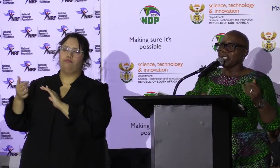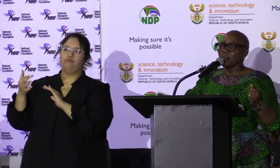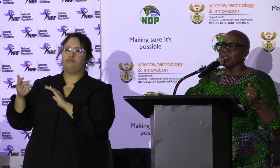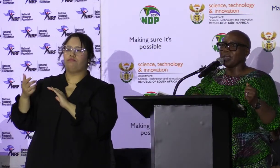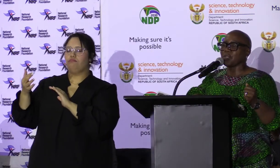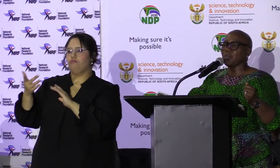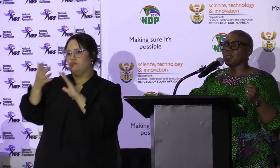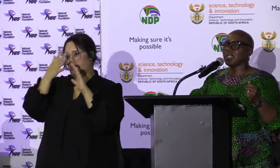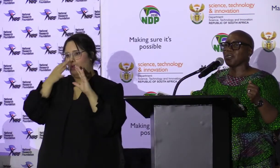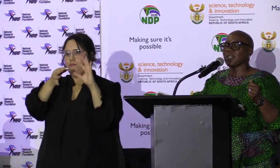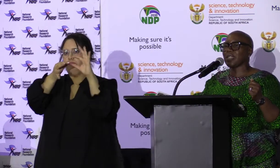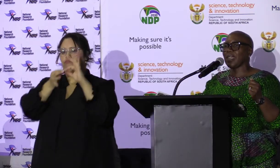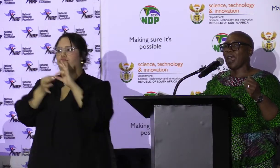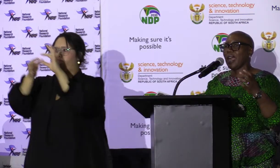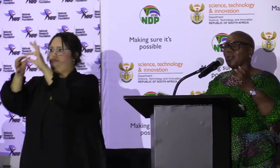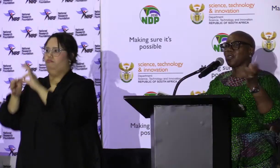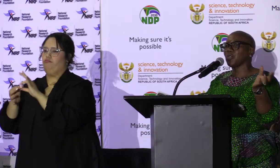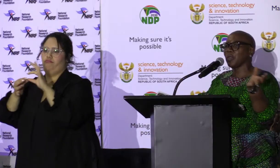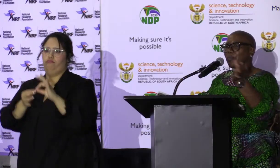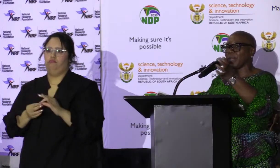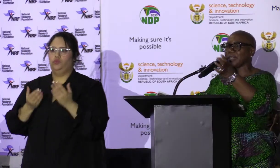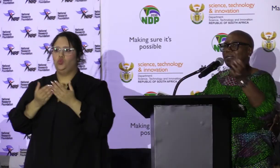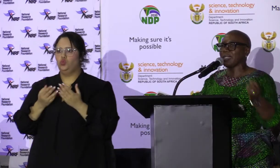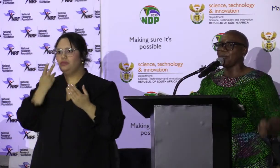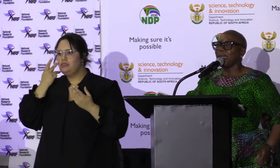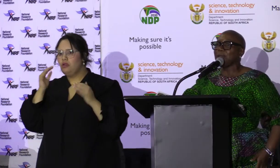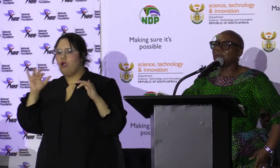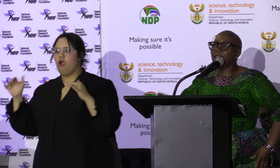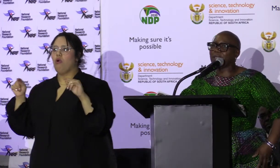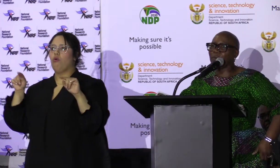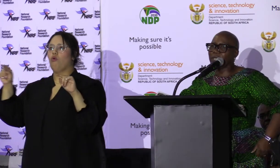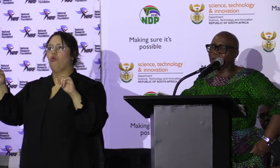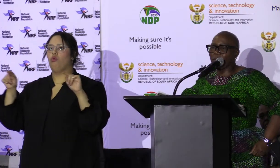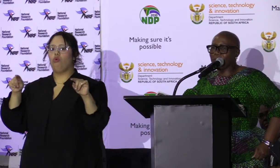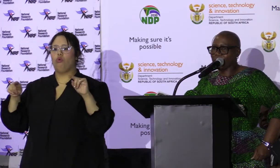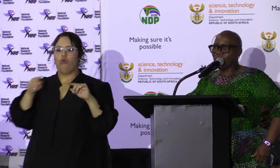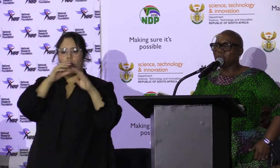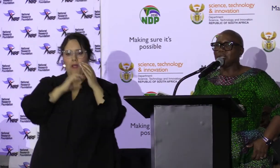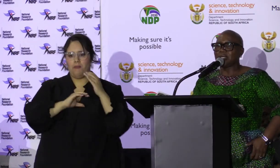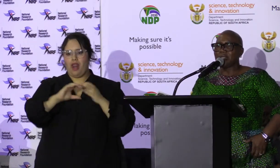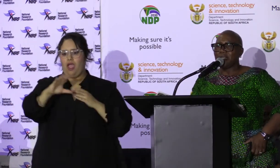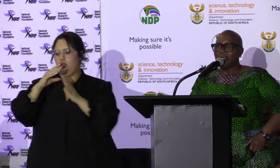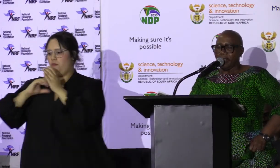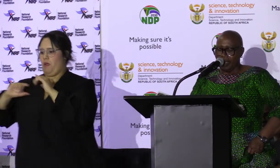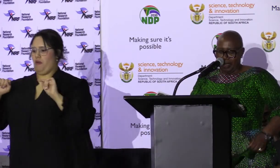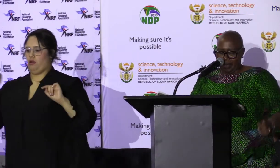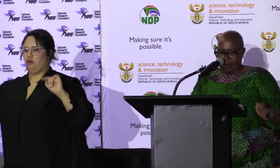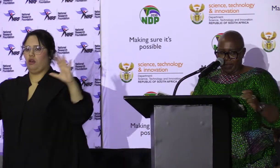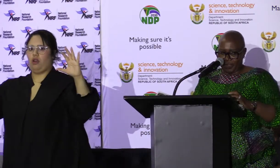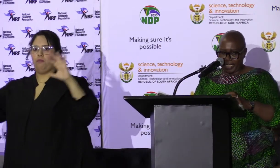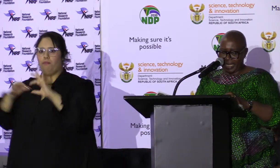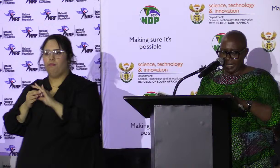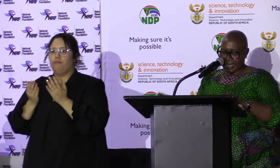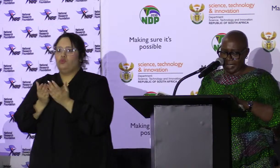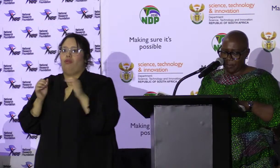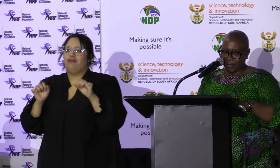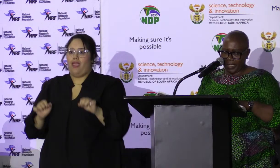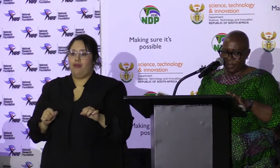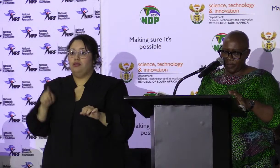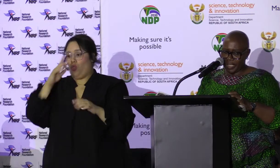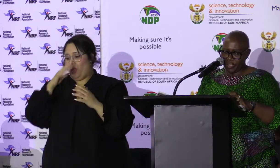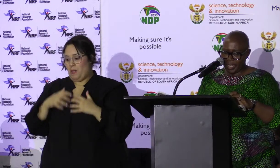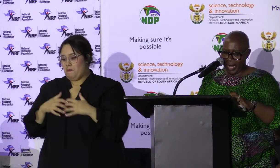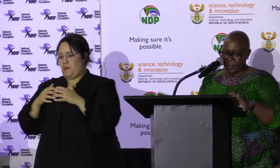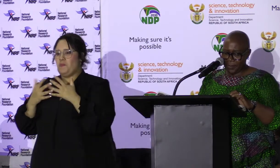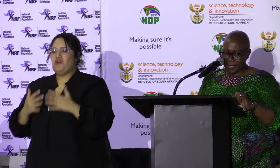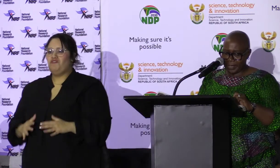good connection with the schools, as to say, how do we build that pipeline working with the schools? They've created some